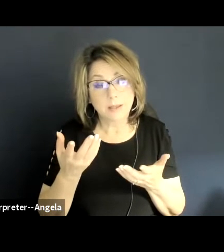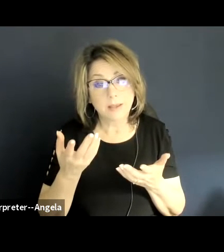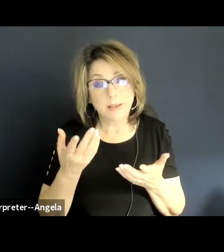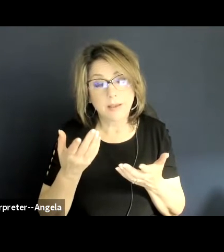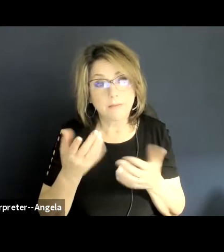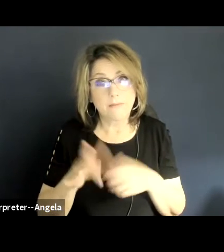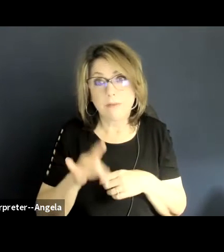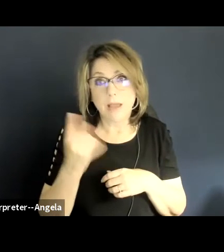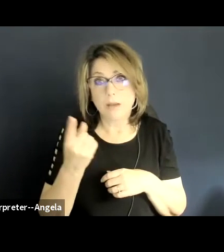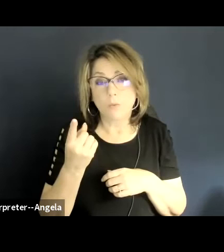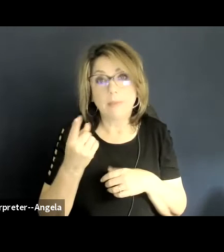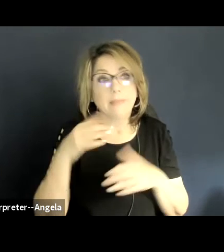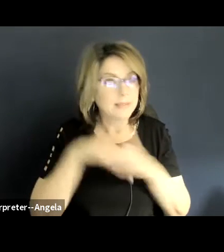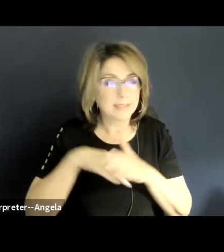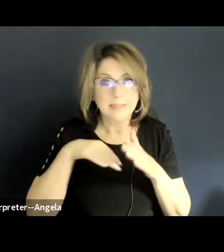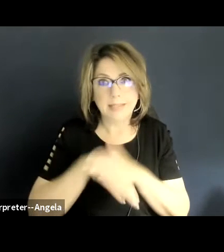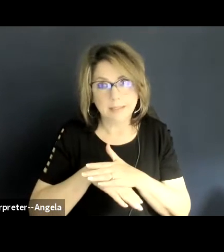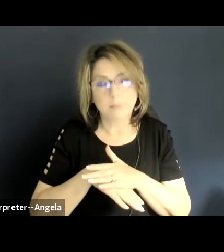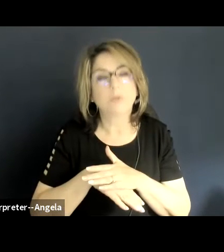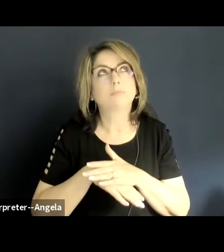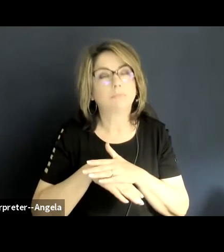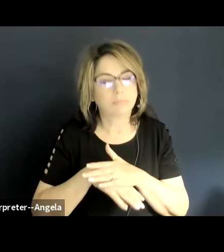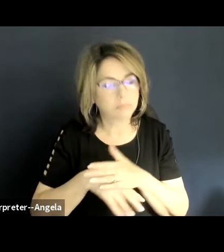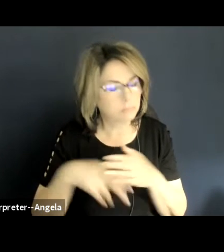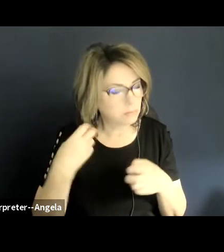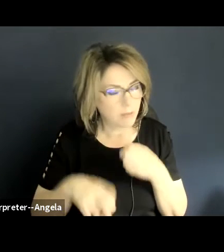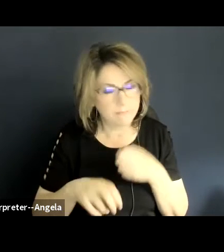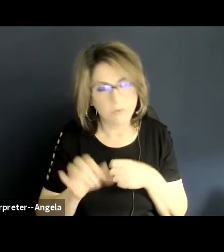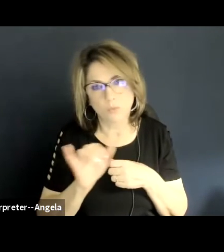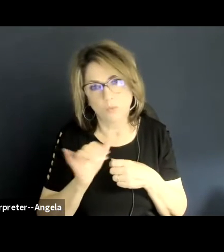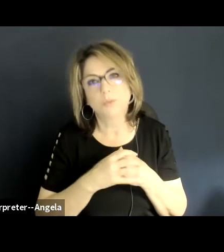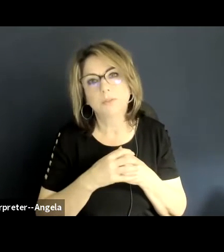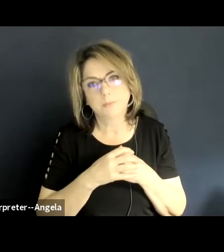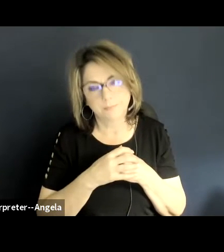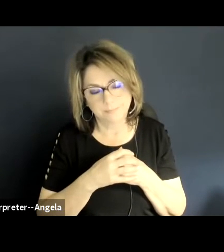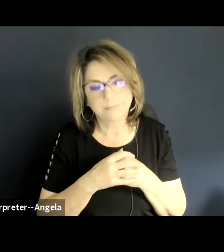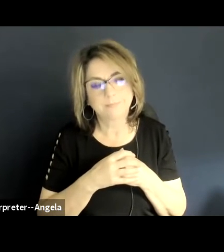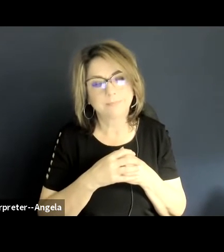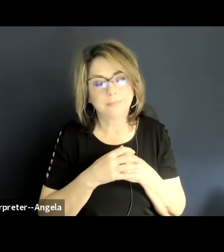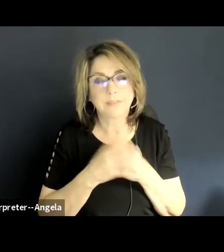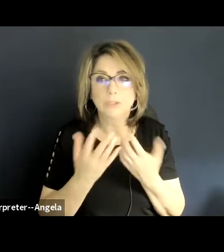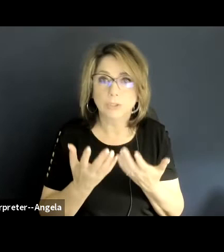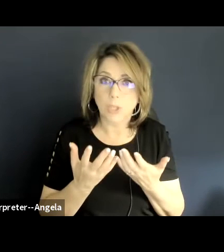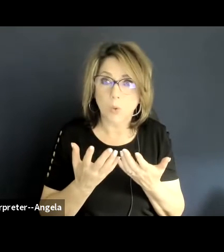finding ones that are accessible is incredibly challenging too. So